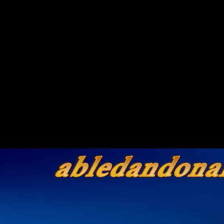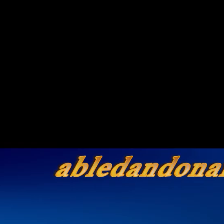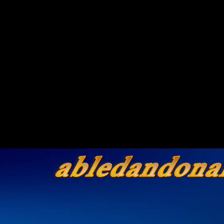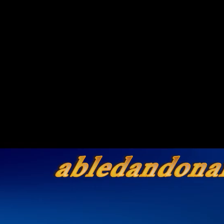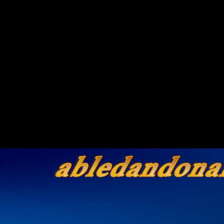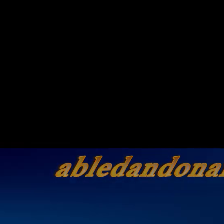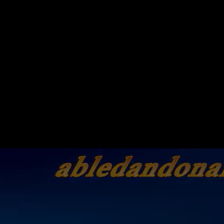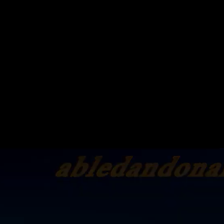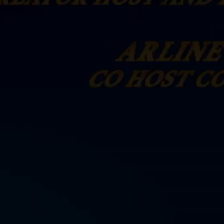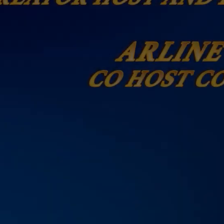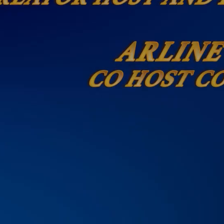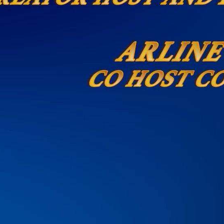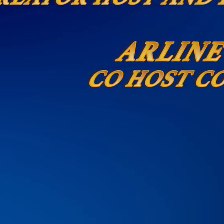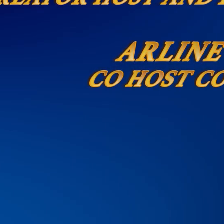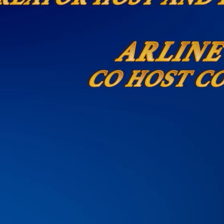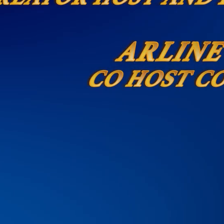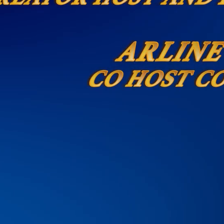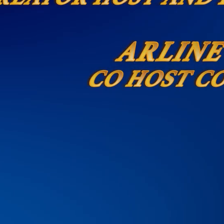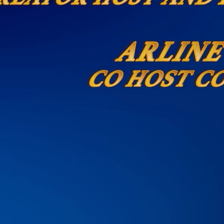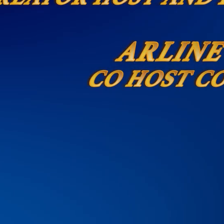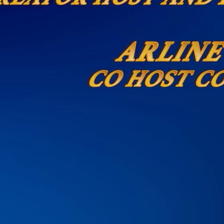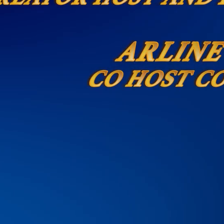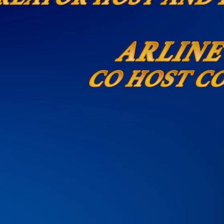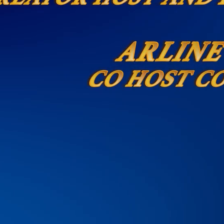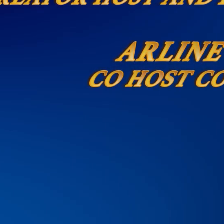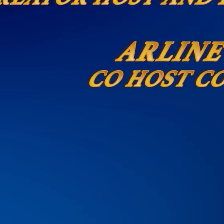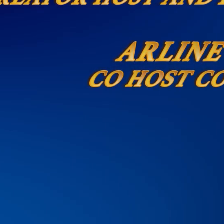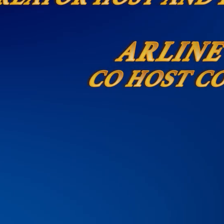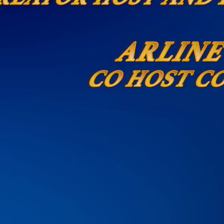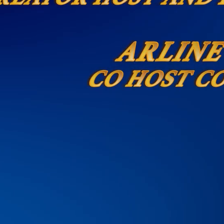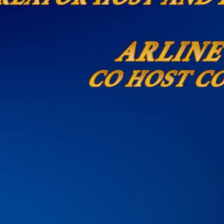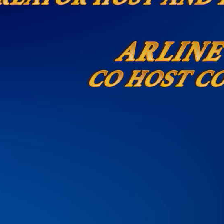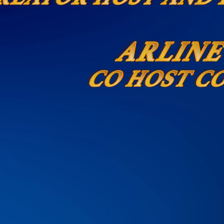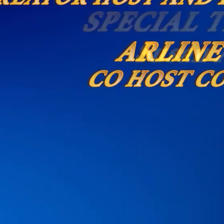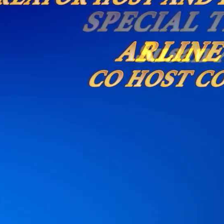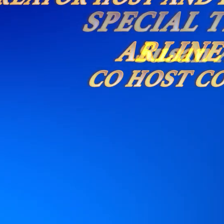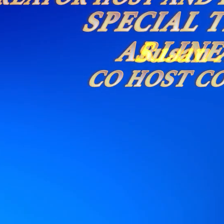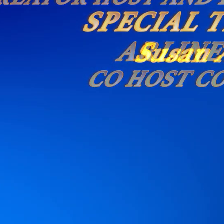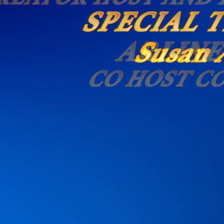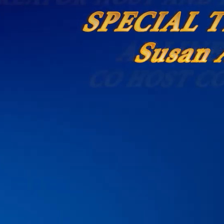Let's join Ed Penguin of Disability Rights Vermont on the next episode of Ableton On